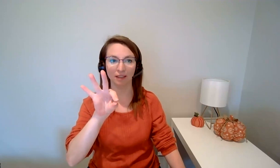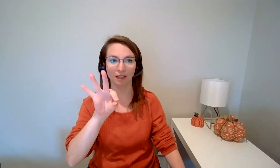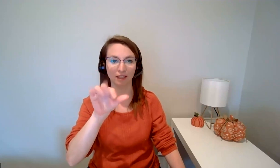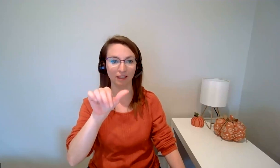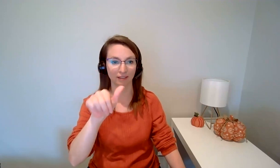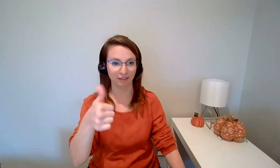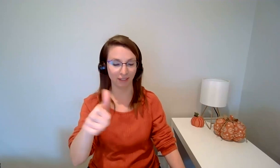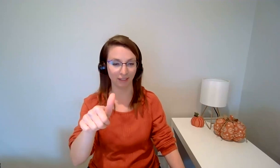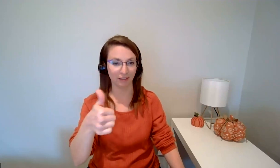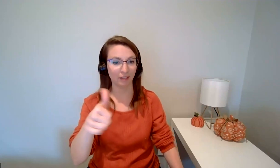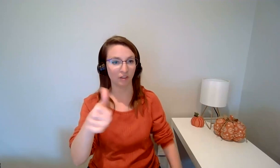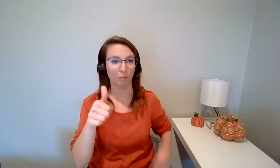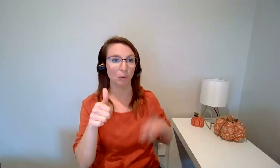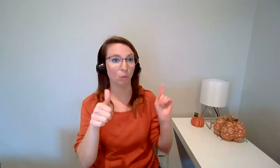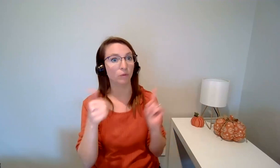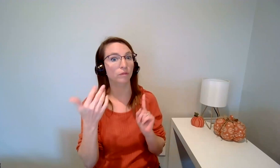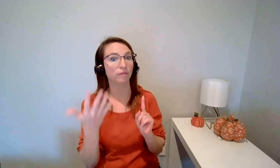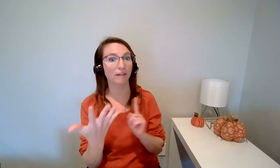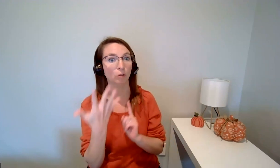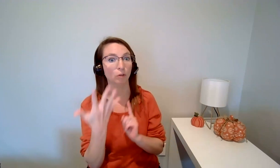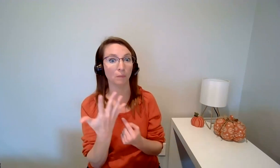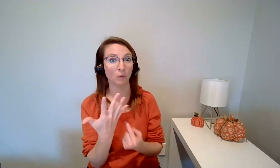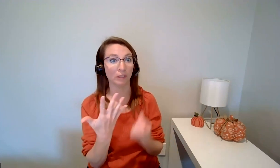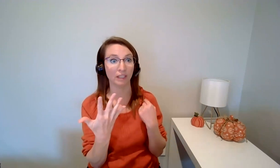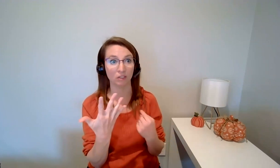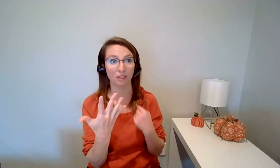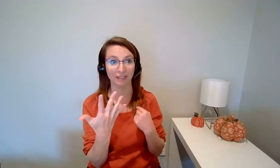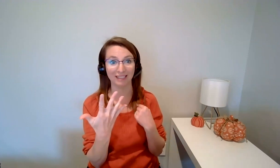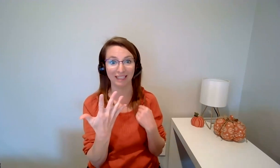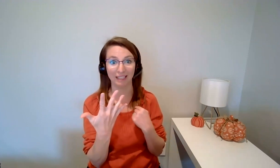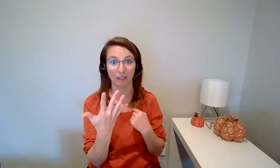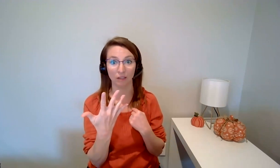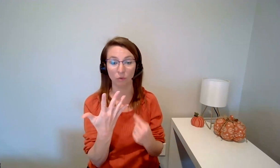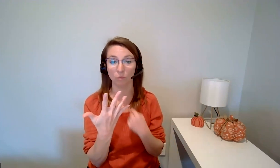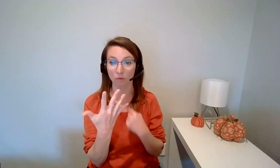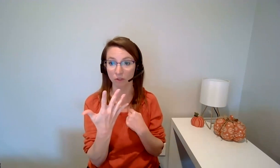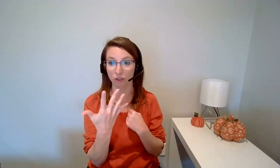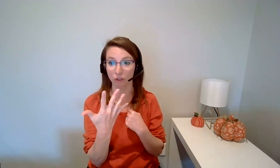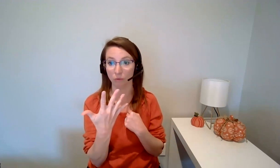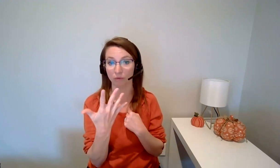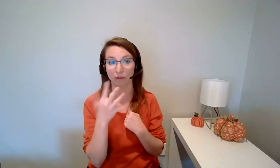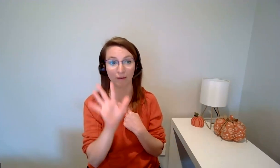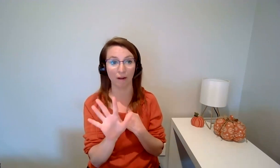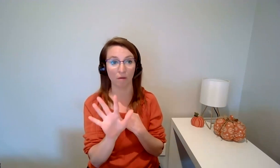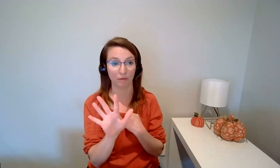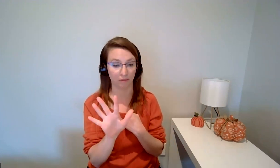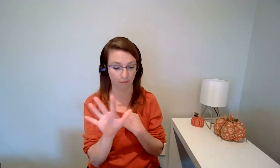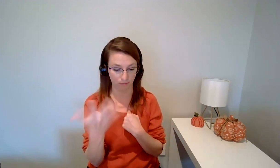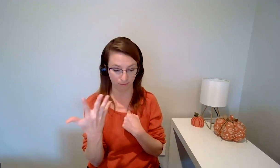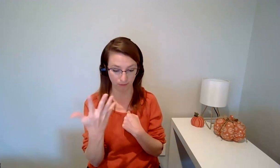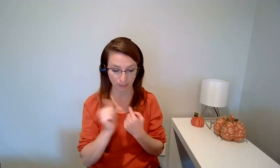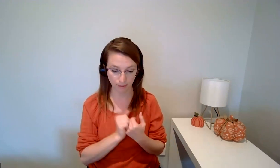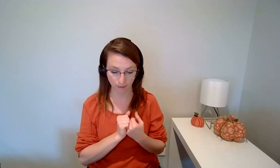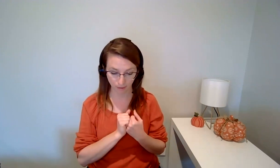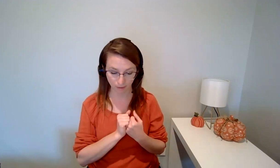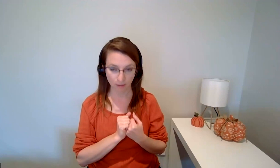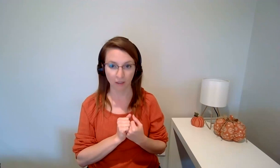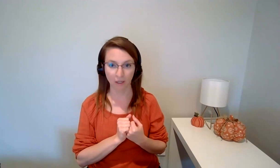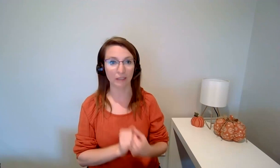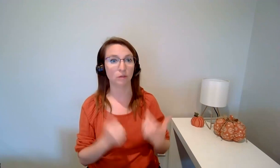9, and 10. Remember, 1 through 5, your palm orientation is in, towards you, not out. Okay? All right,